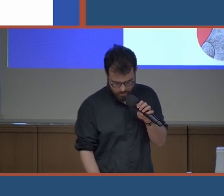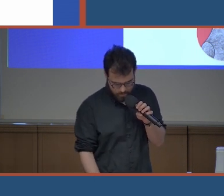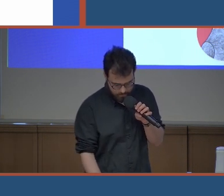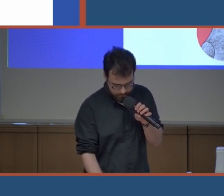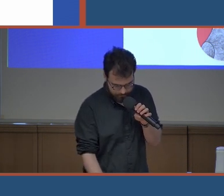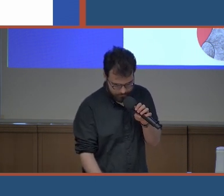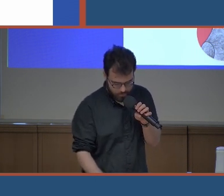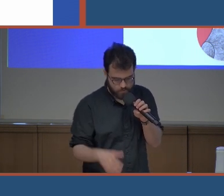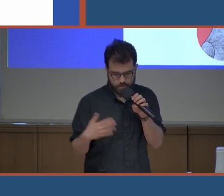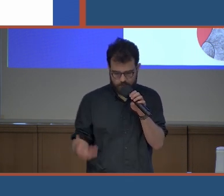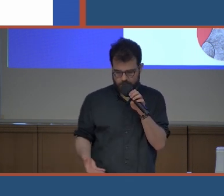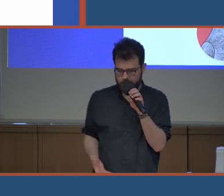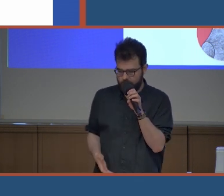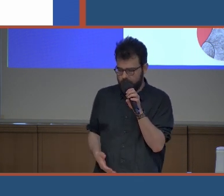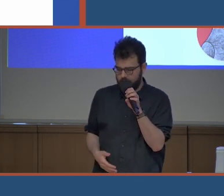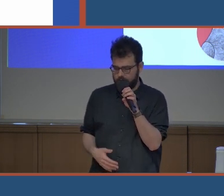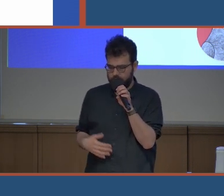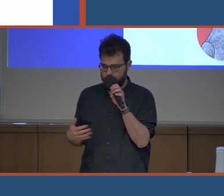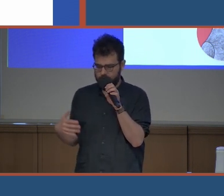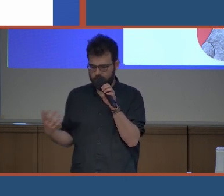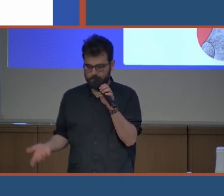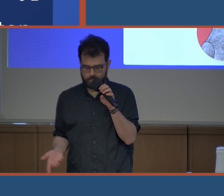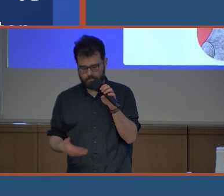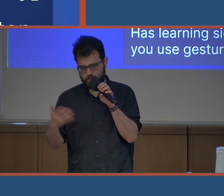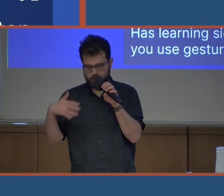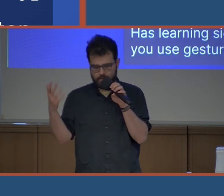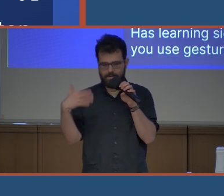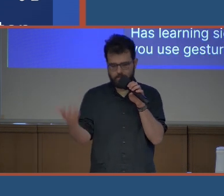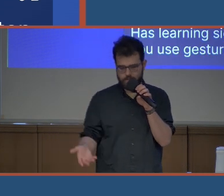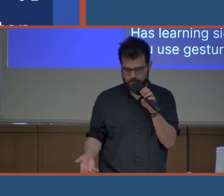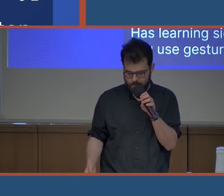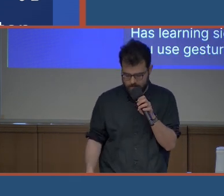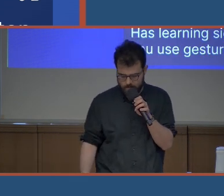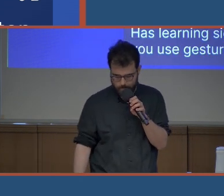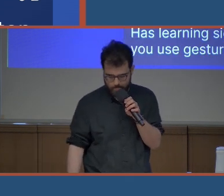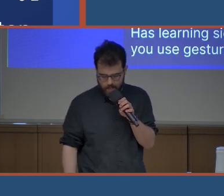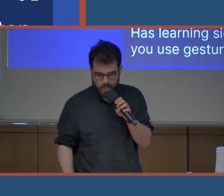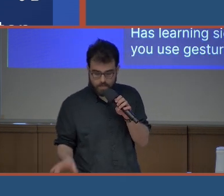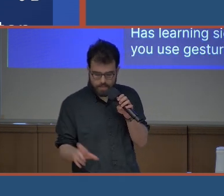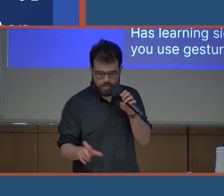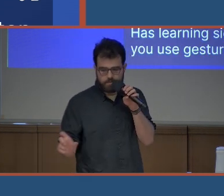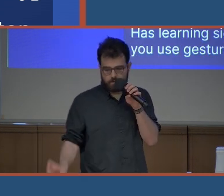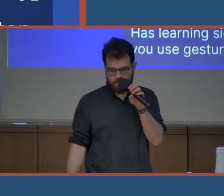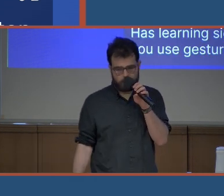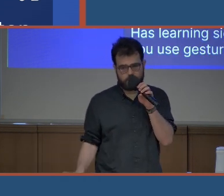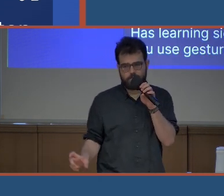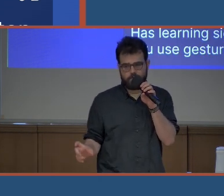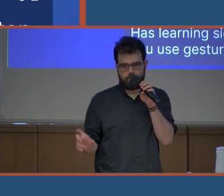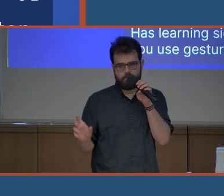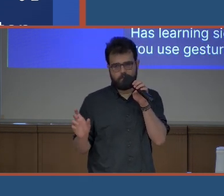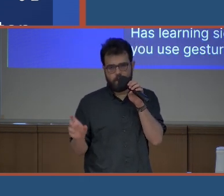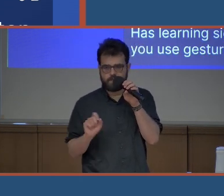actually contributed to the creation of, or evolution of ASL. So ASL and French language